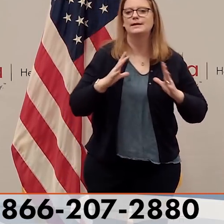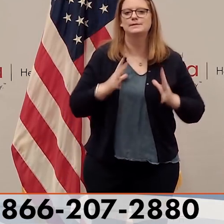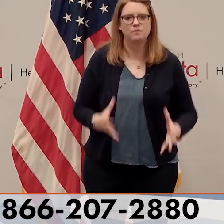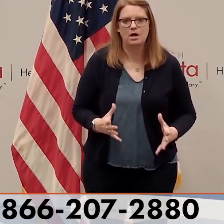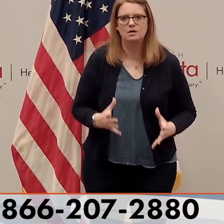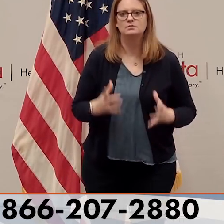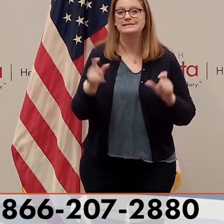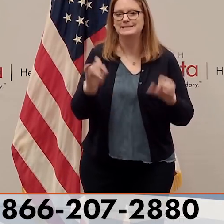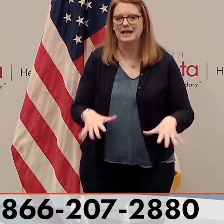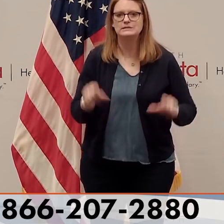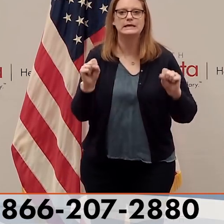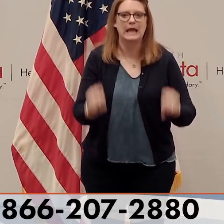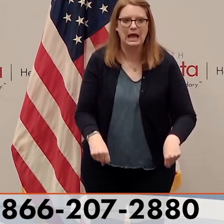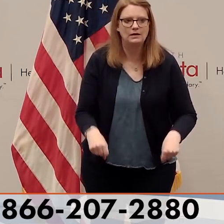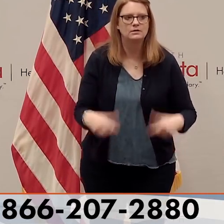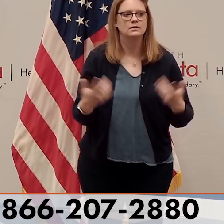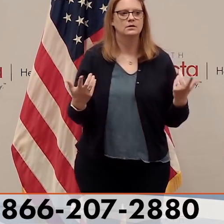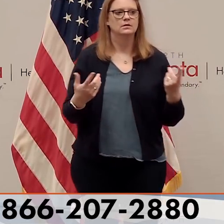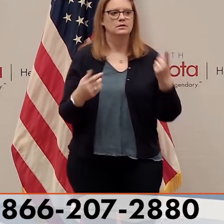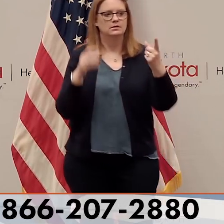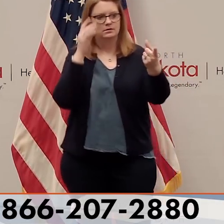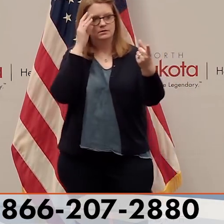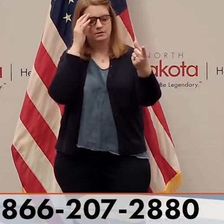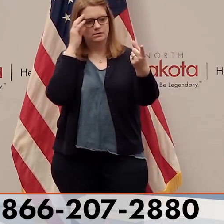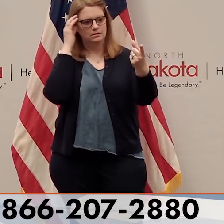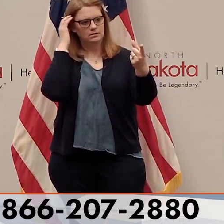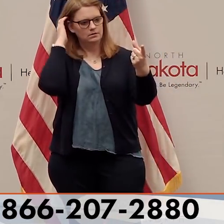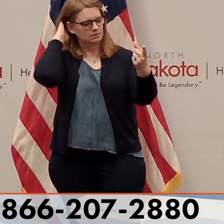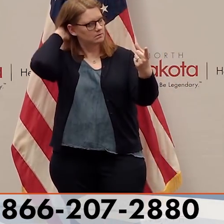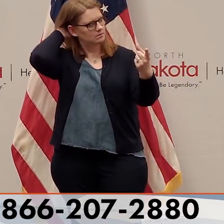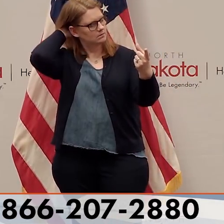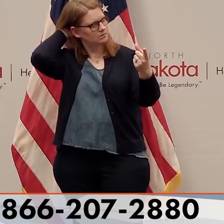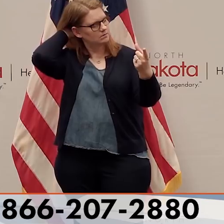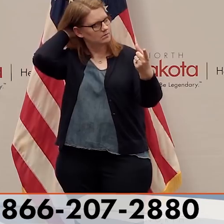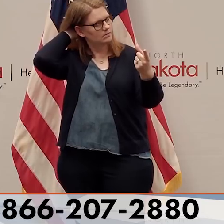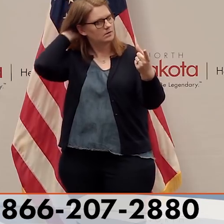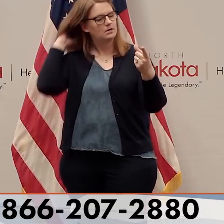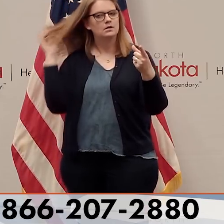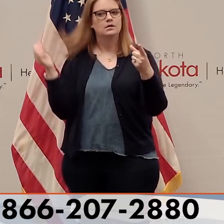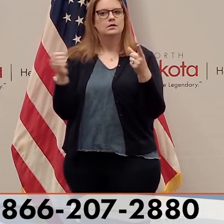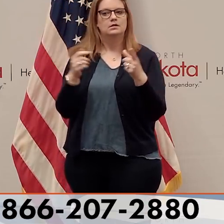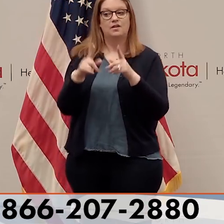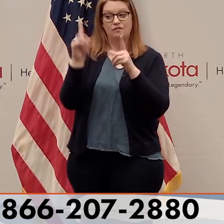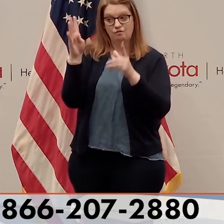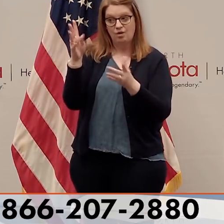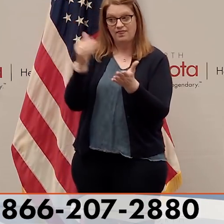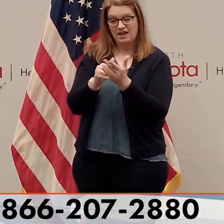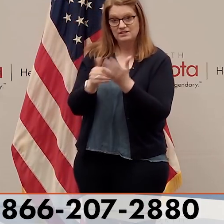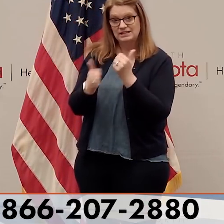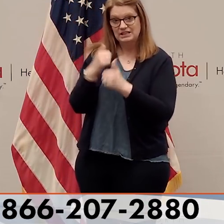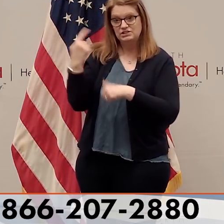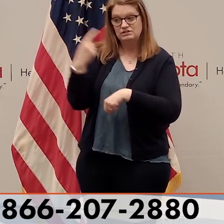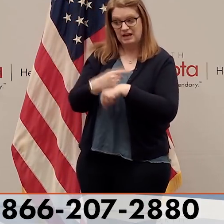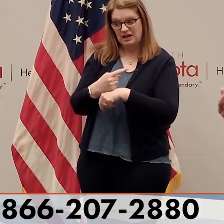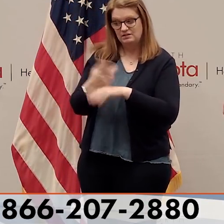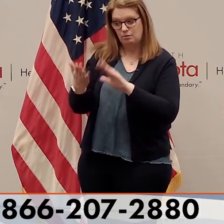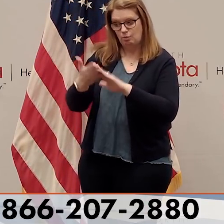have, Dave, we don't want to have 4,000 tests available per day to run, and